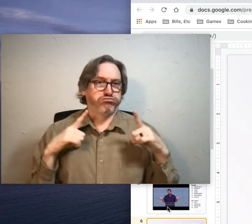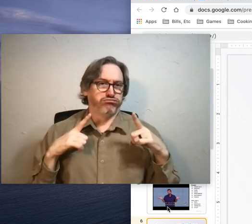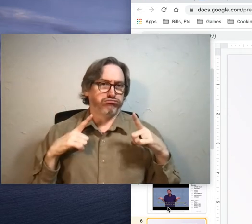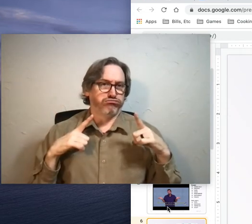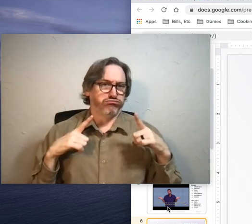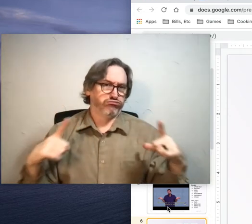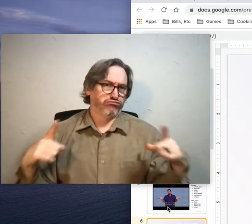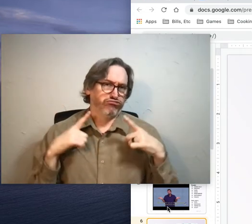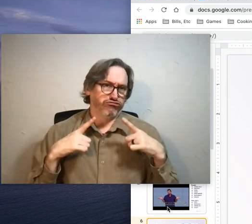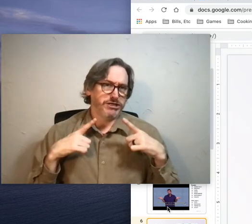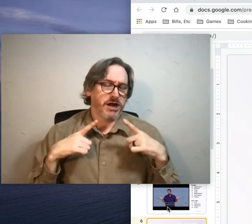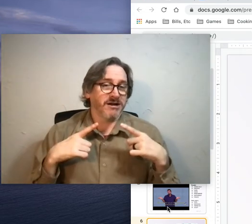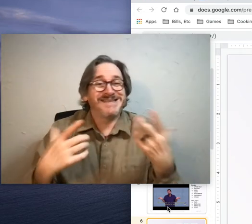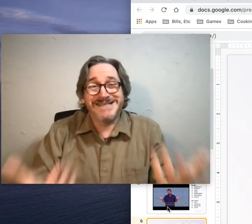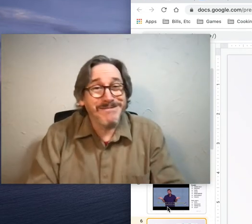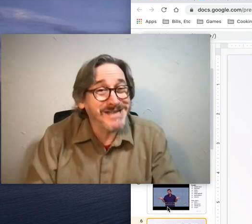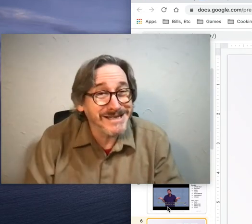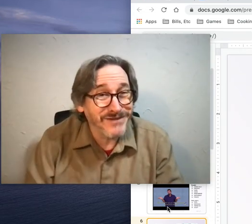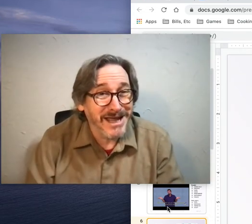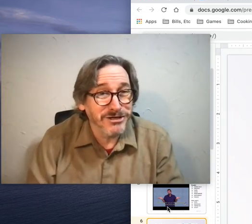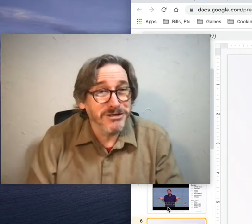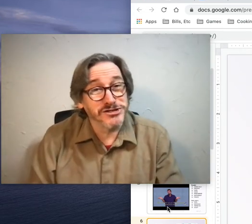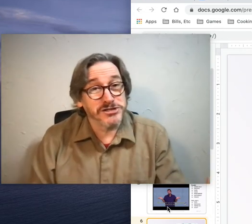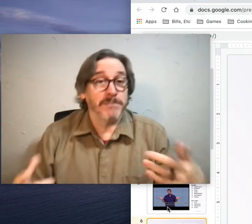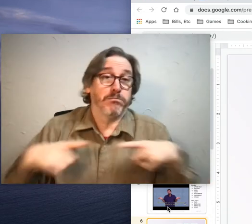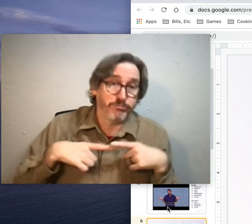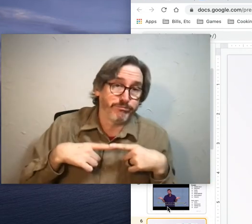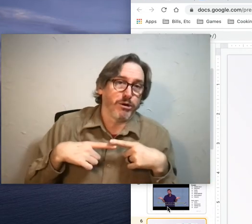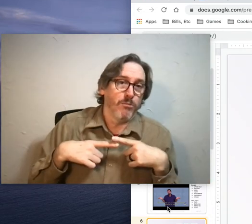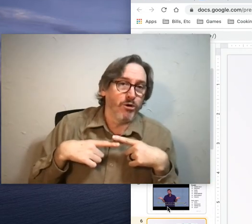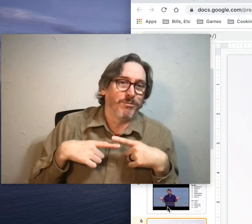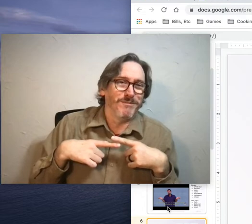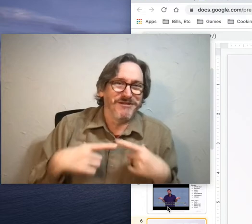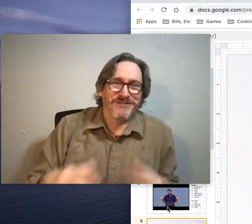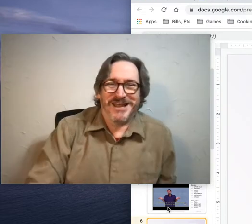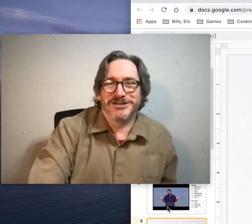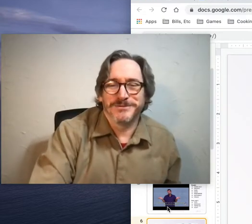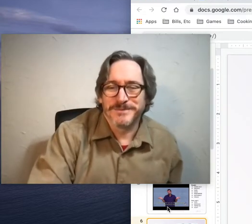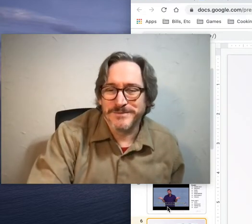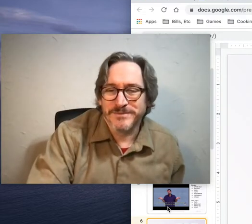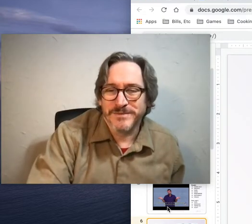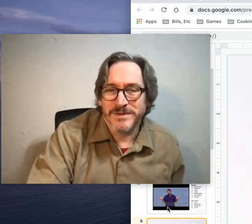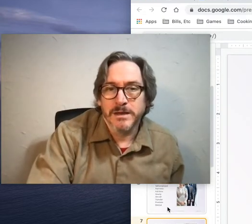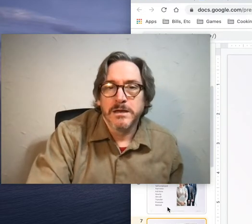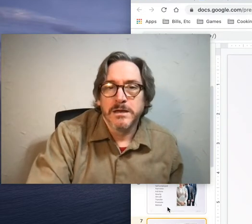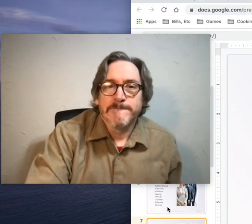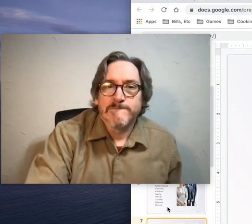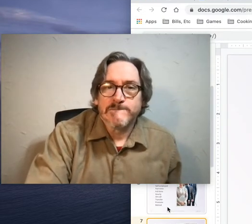L's. Retired. It's the same sign as vacation. It's just a more permanent vacation.